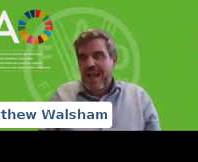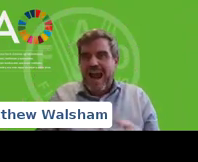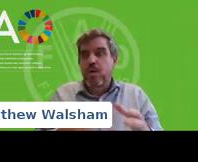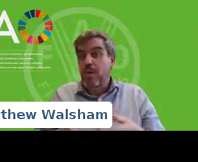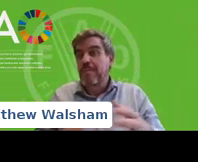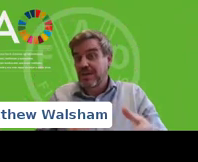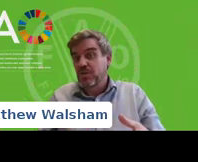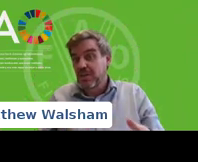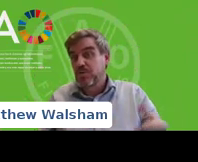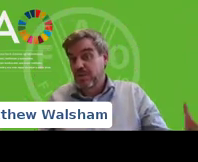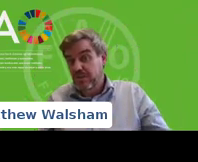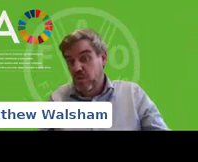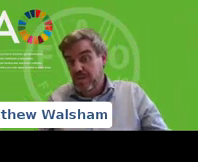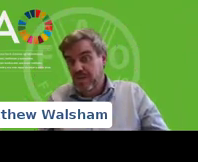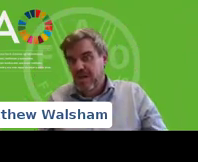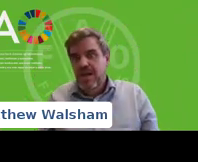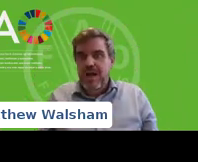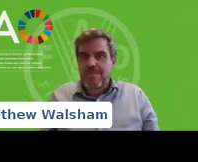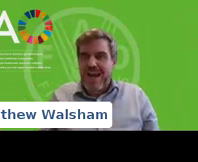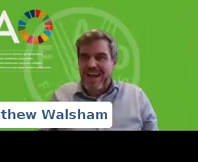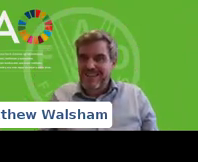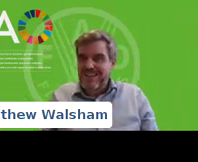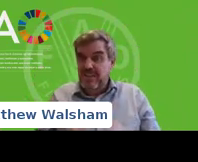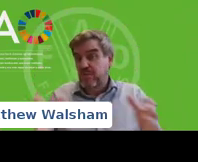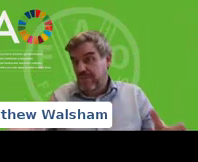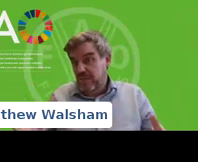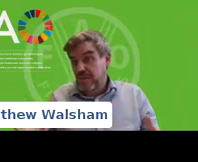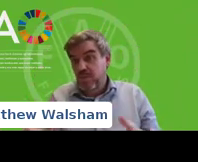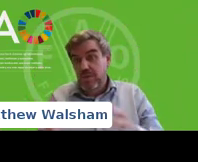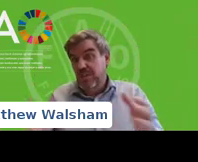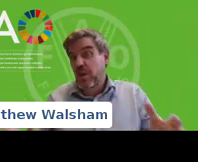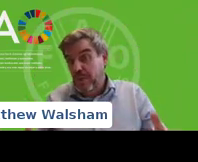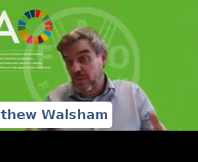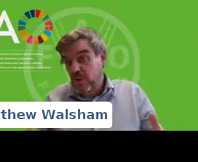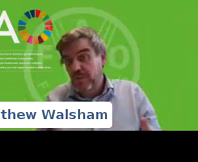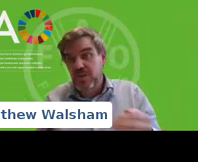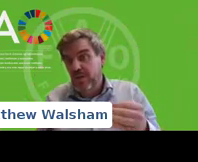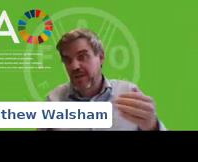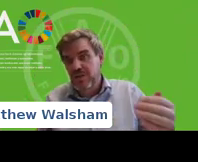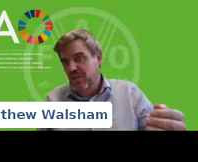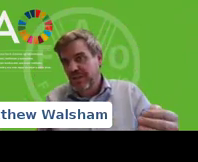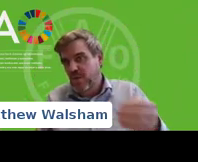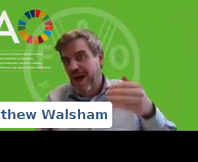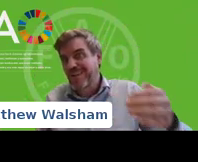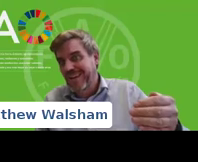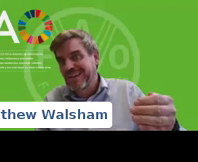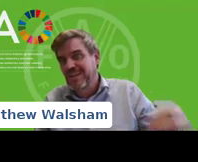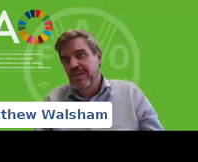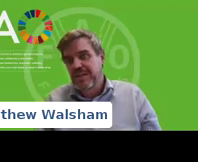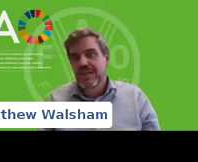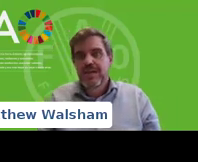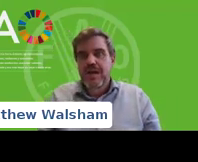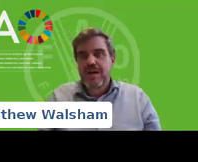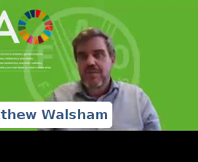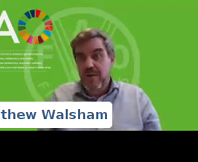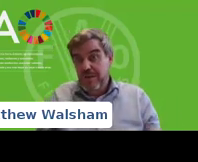understand how we might do this moving forwards. And it's framed as more as a scoping review, because we understood that there are